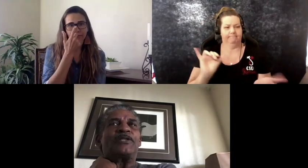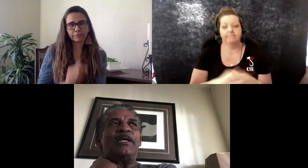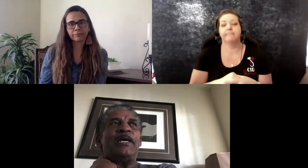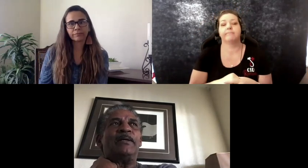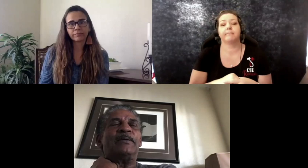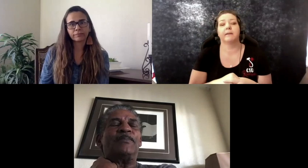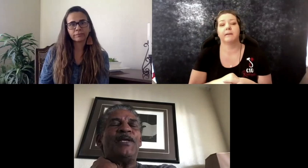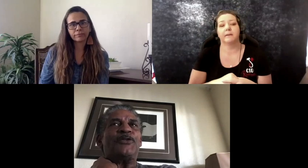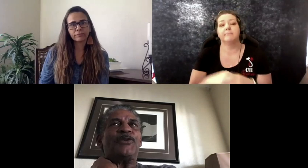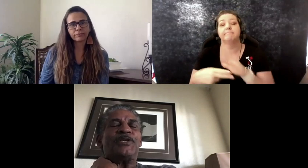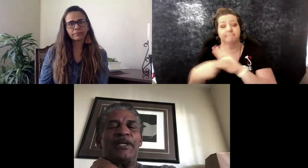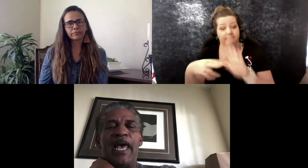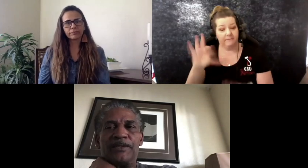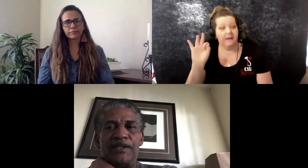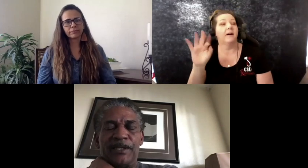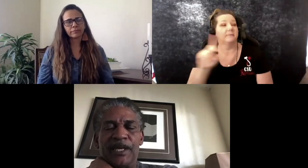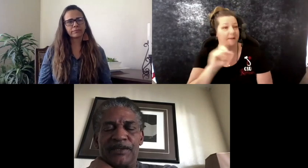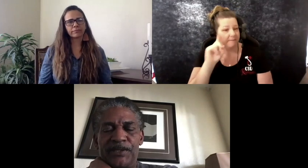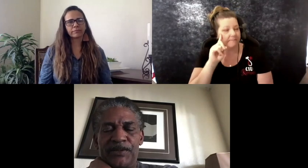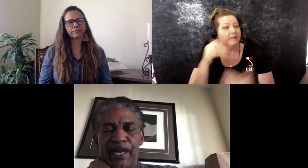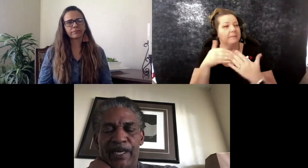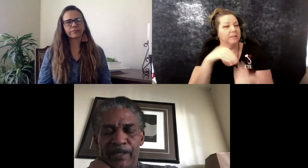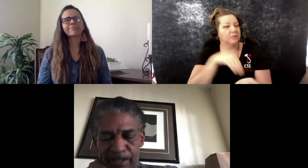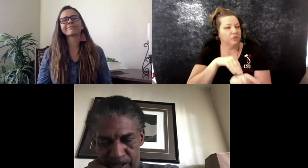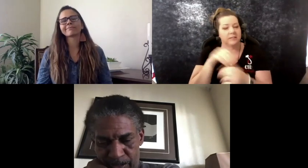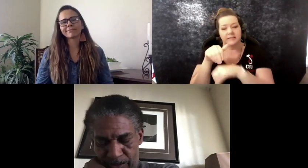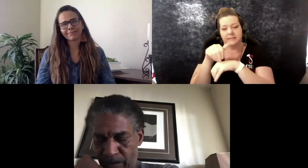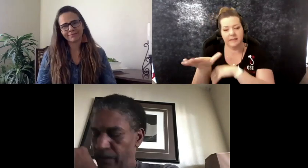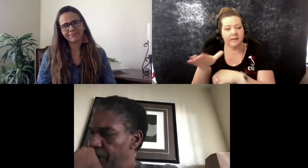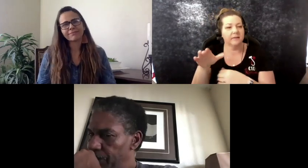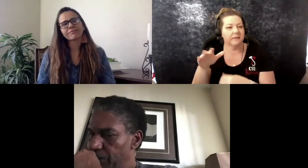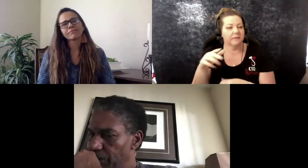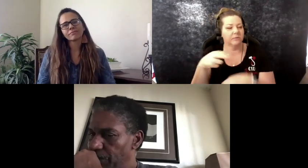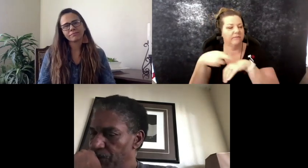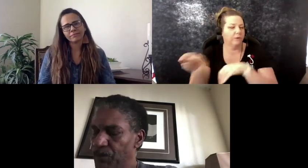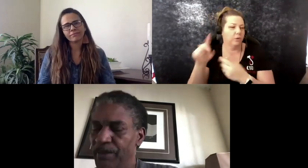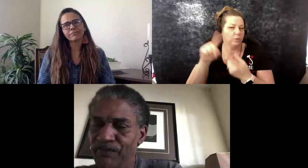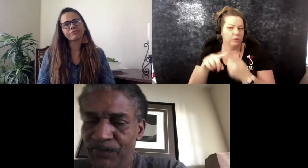we actually, a pediatrician actually sent us to